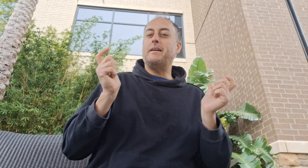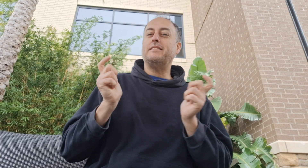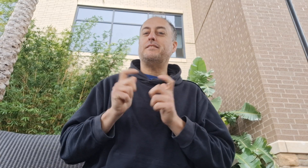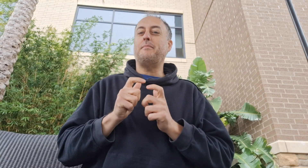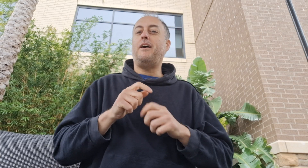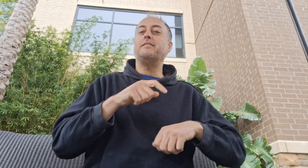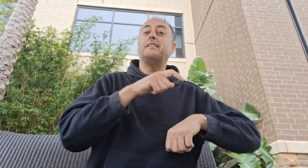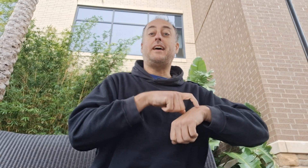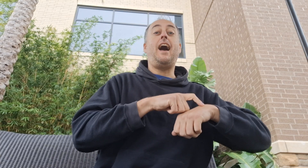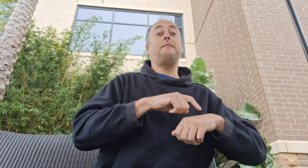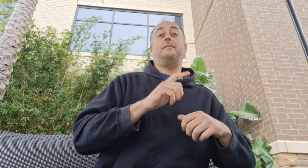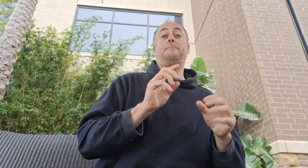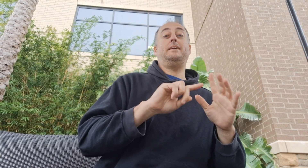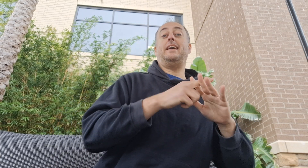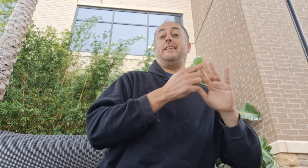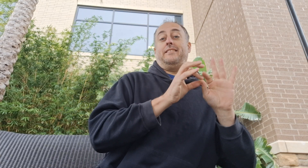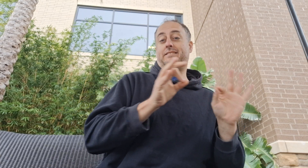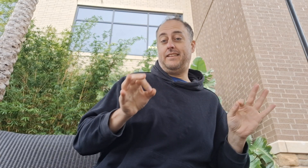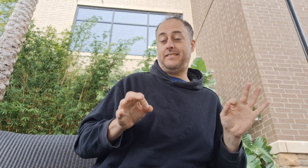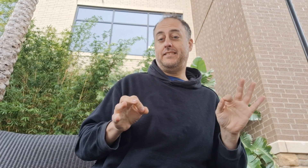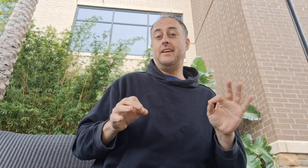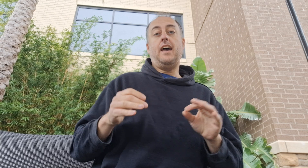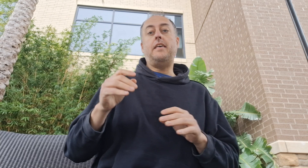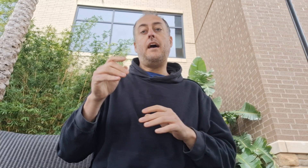and smallest, time in the beginning of the sentence. And